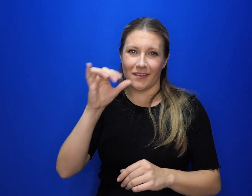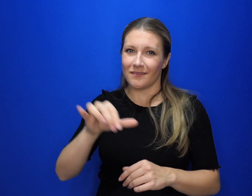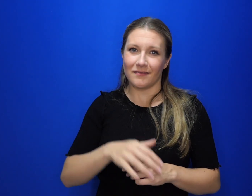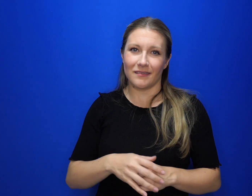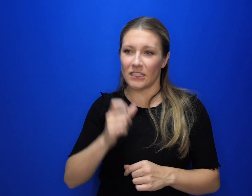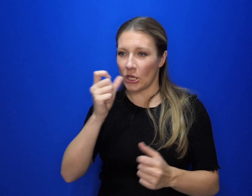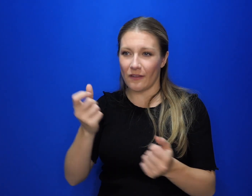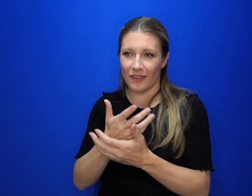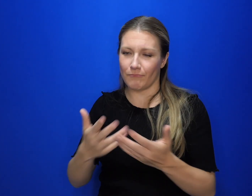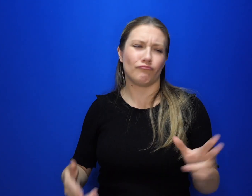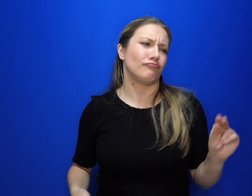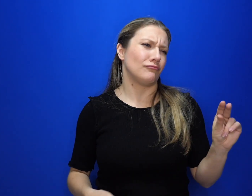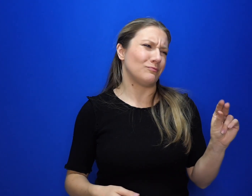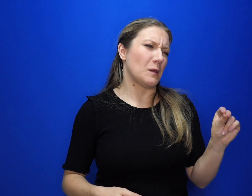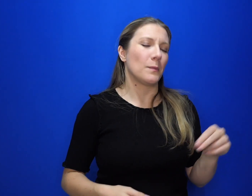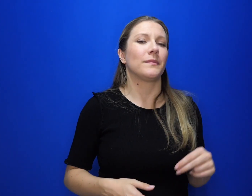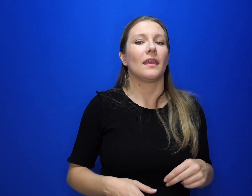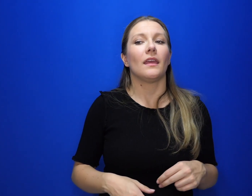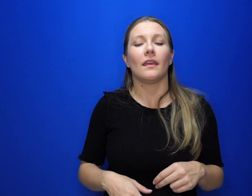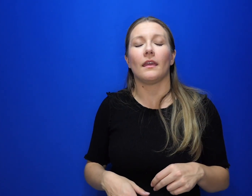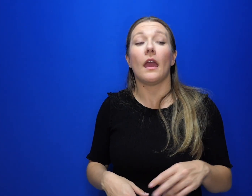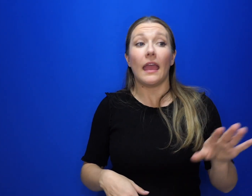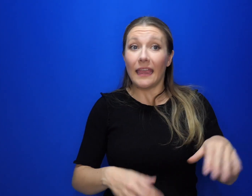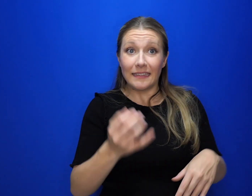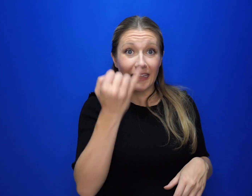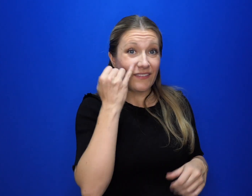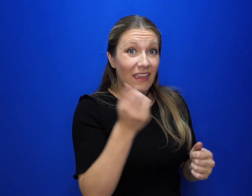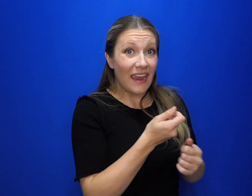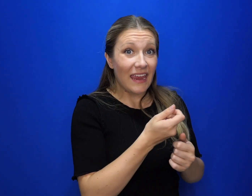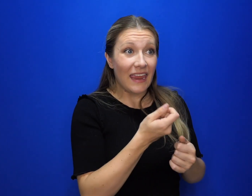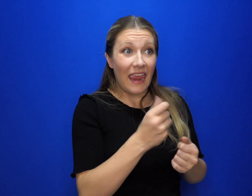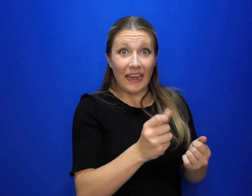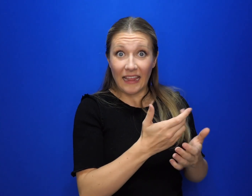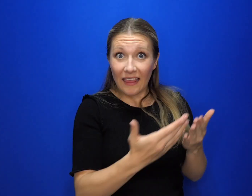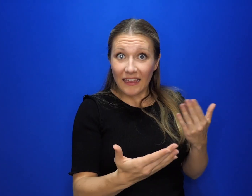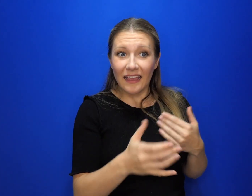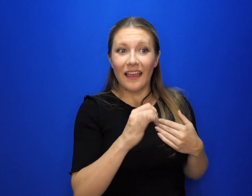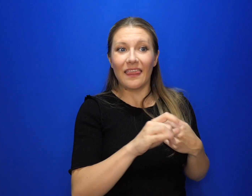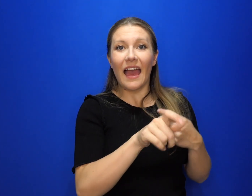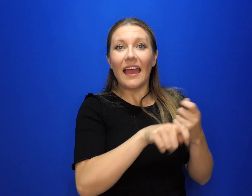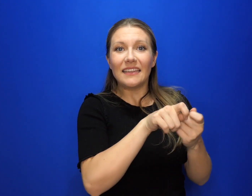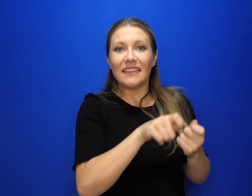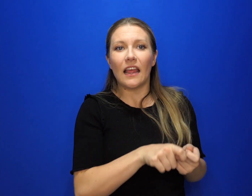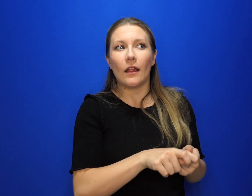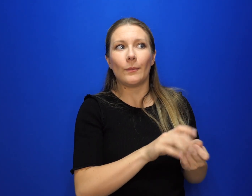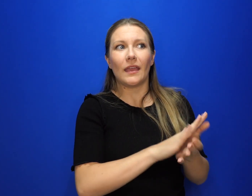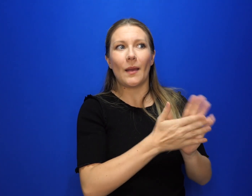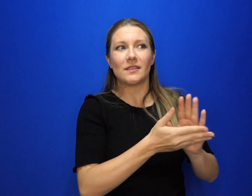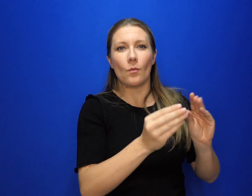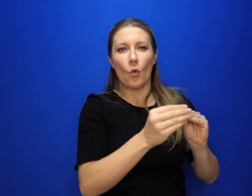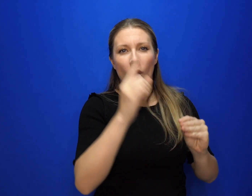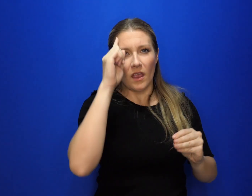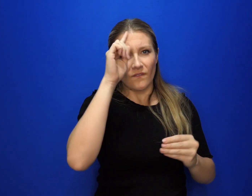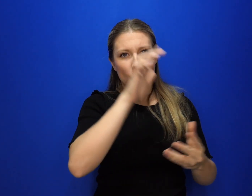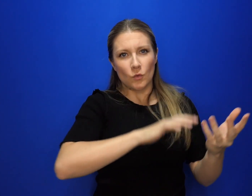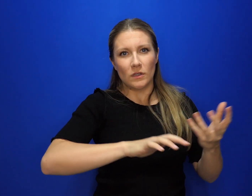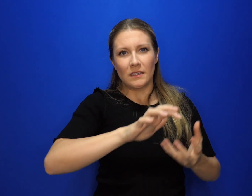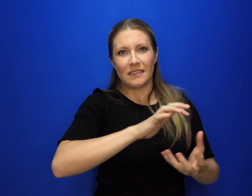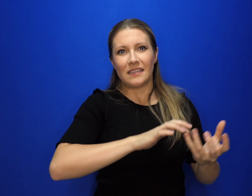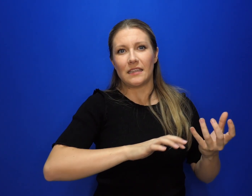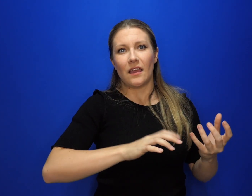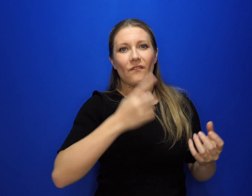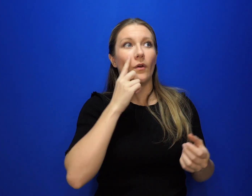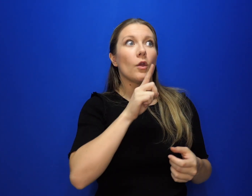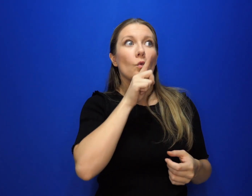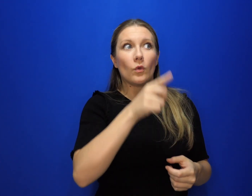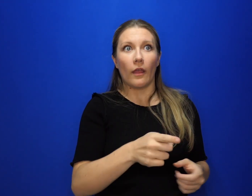know. It's just it's the stuff. And if anything, that kind of detail may make it very confusing as to the very, very